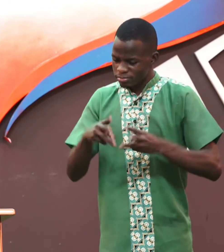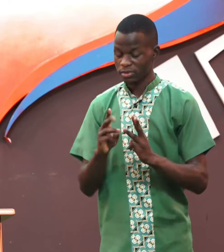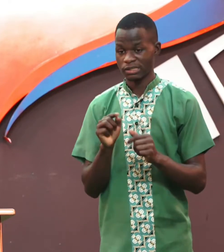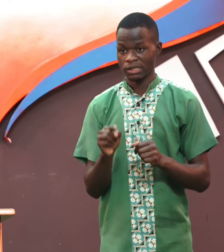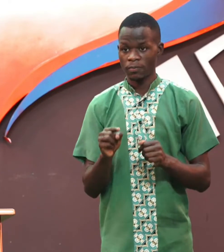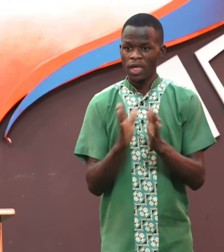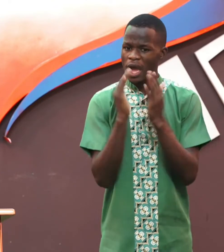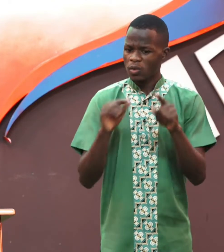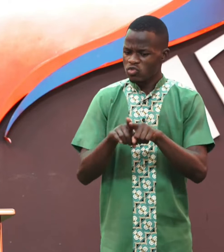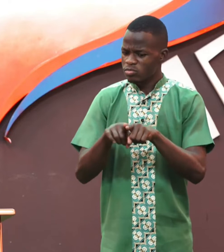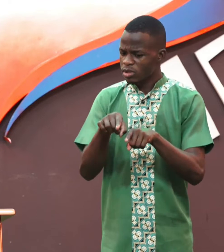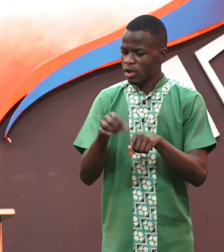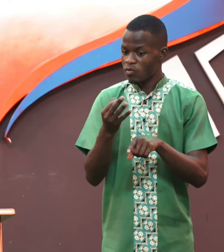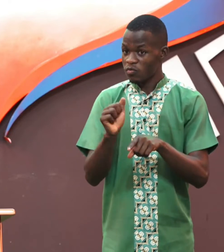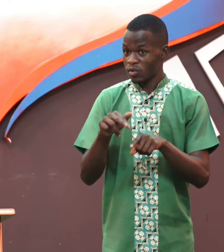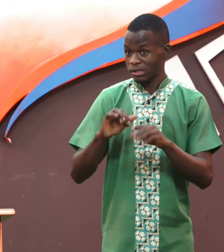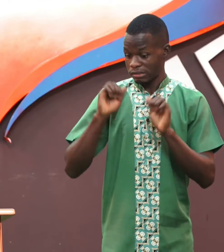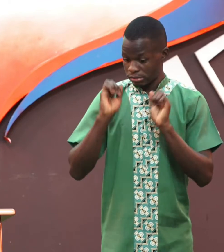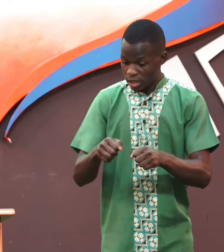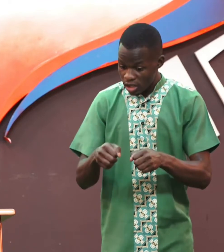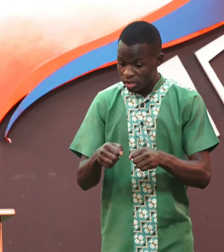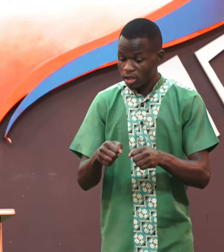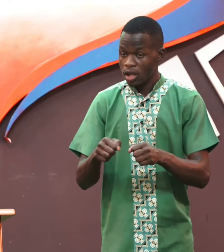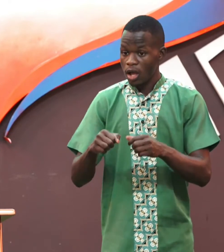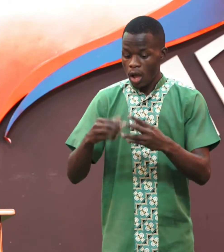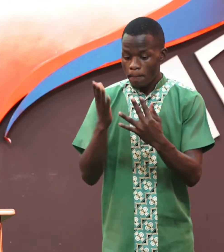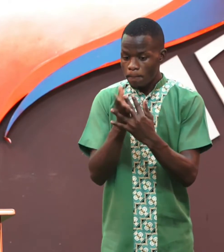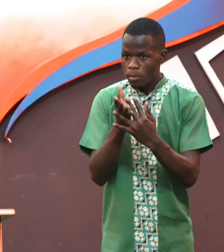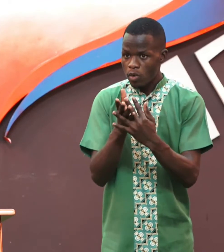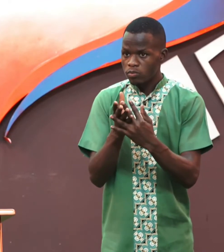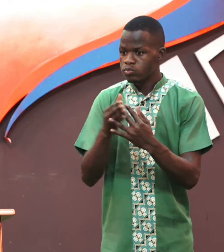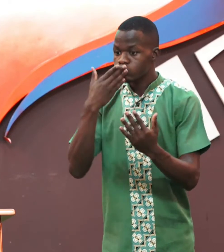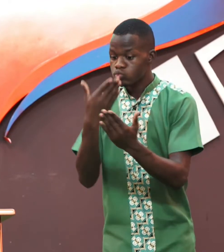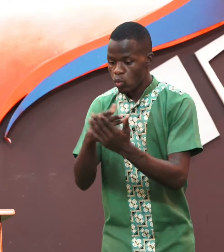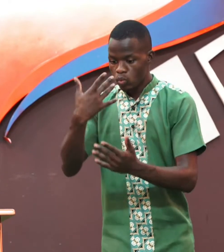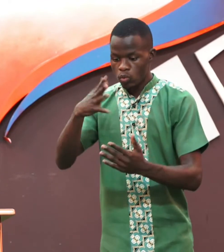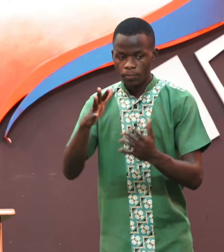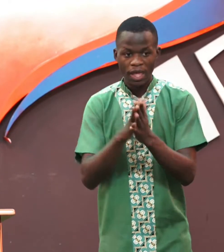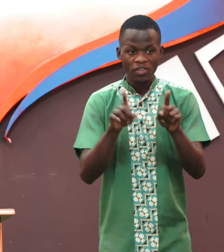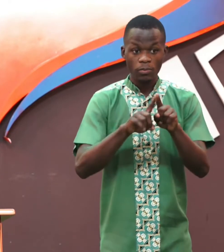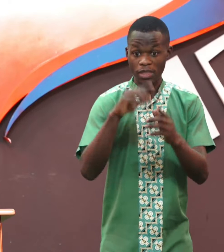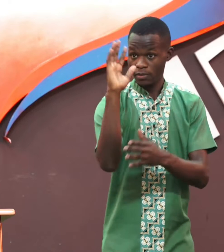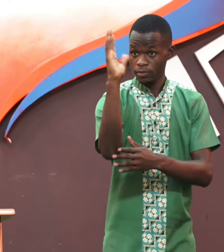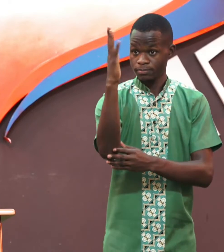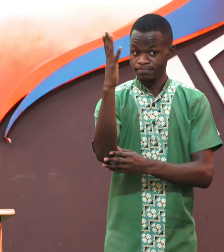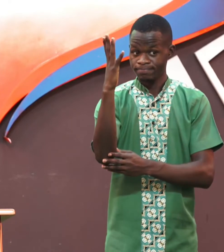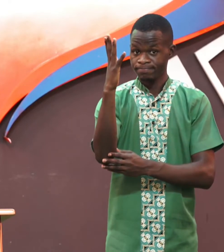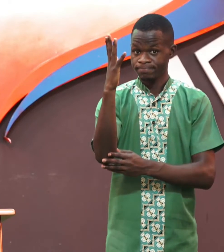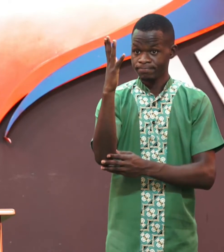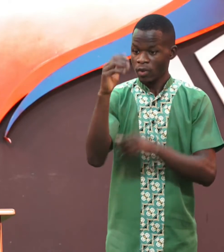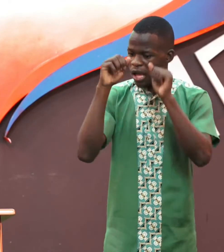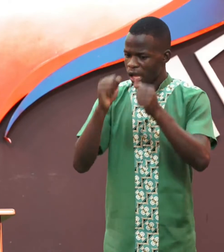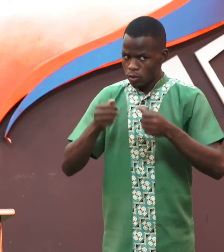Does a fountain send out from the same opening both fresh and bitter water? Can a fig tree, my brethren,